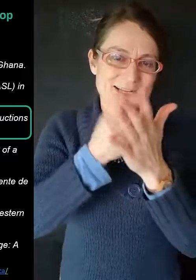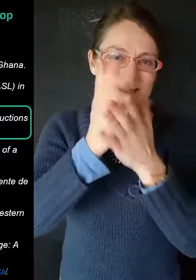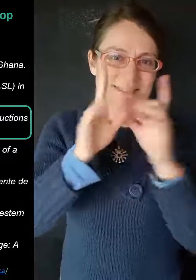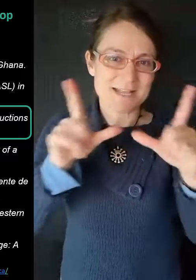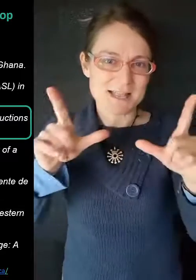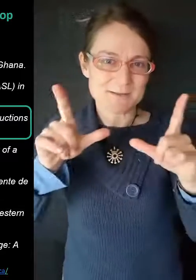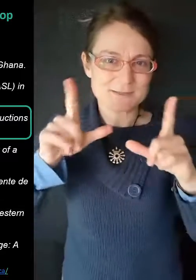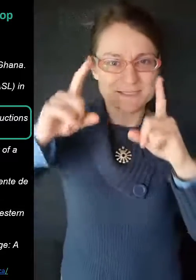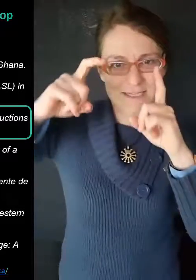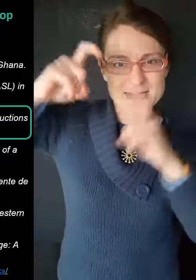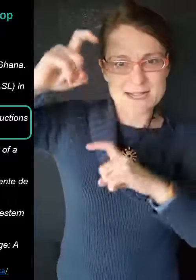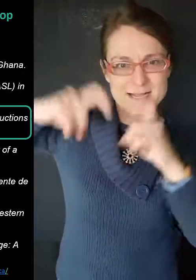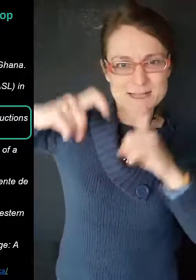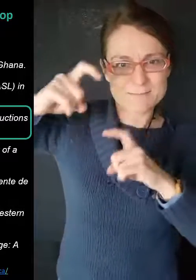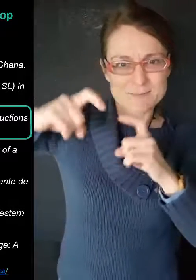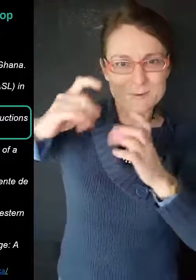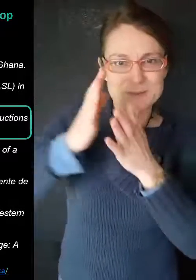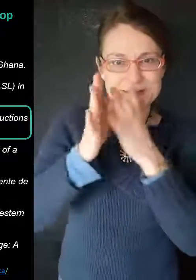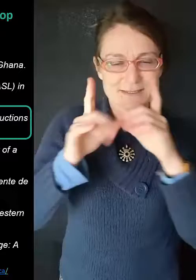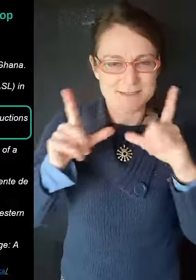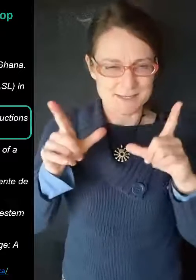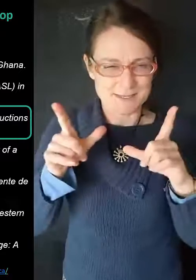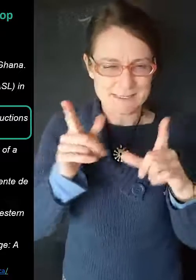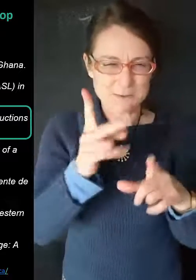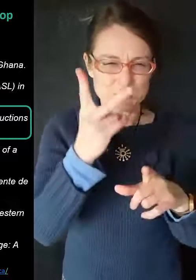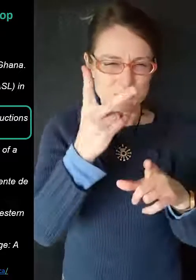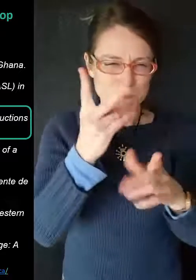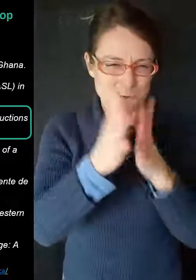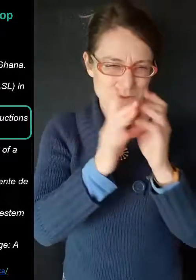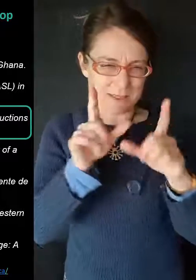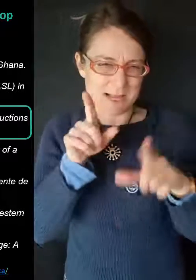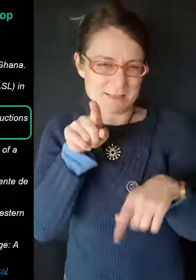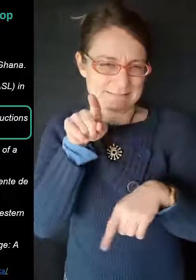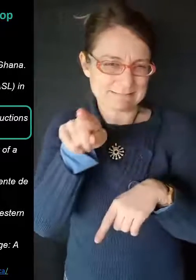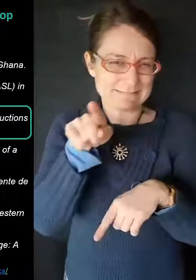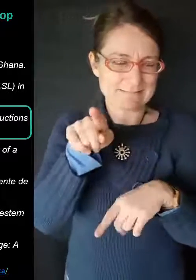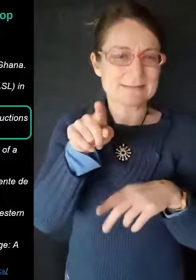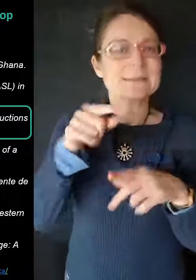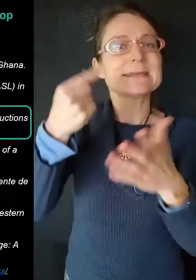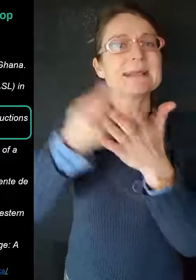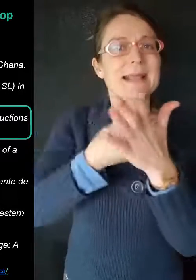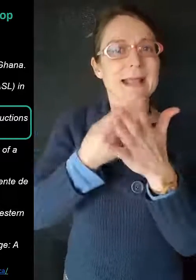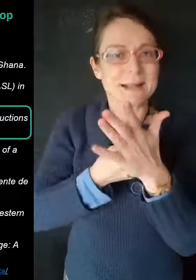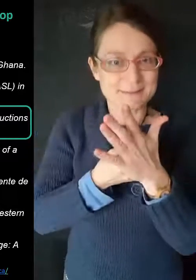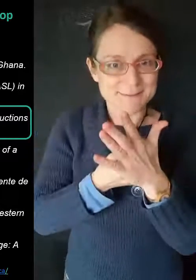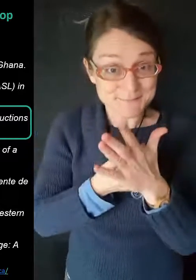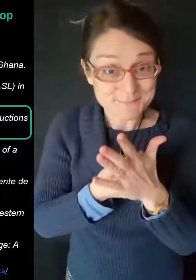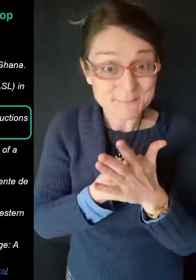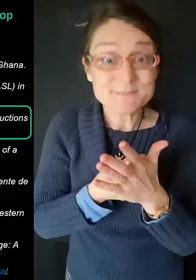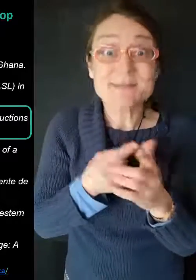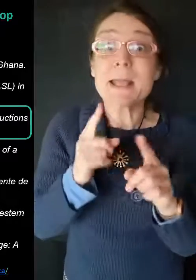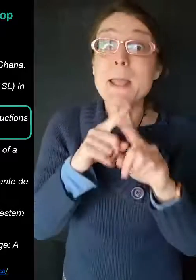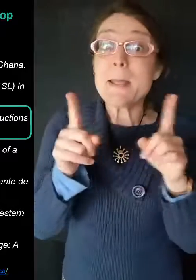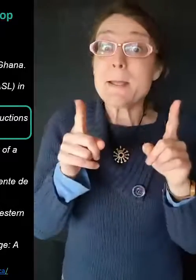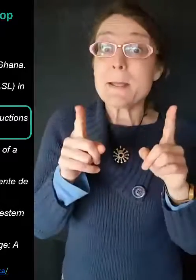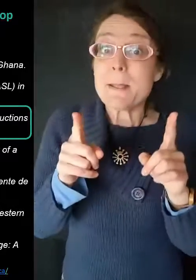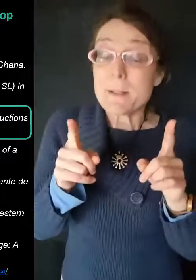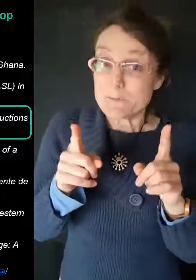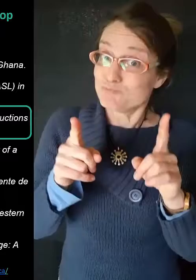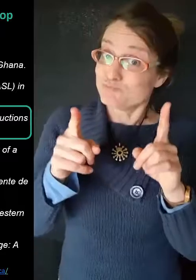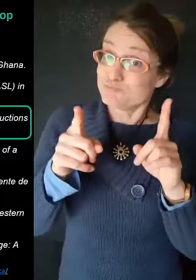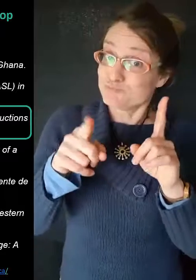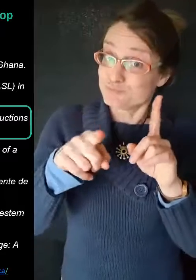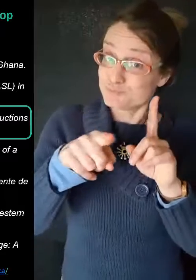of Ghanaian Sign Language and Adam Robert Sign Language. Those two sign languages are used in Ghana.